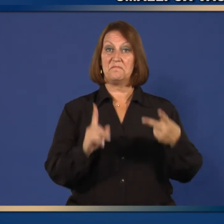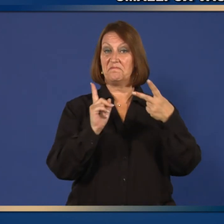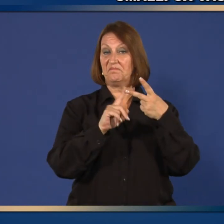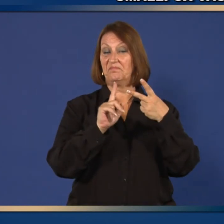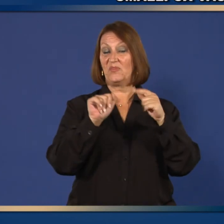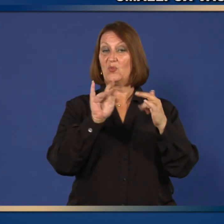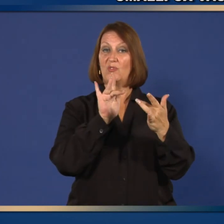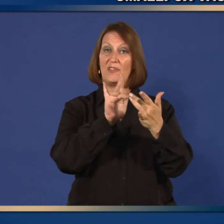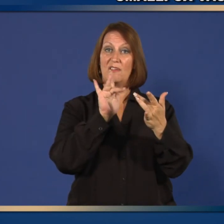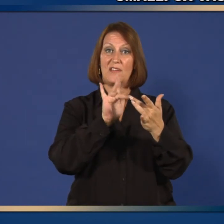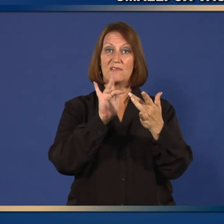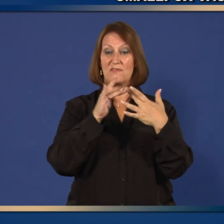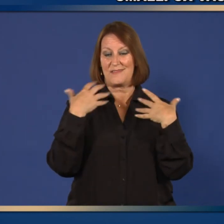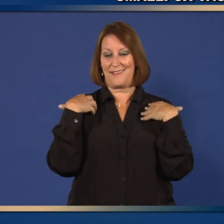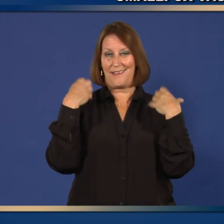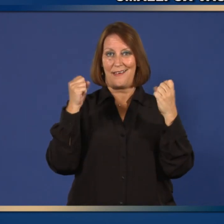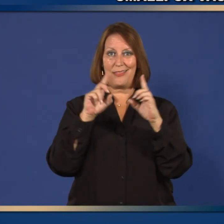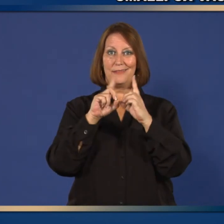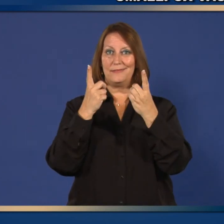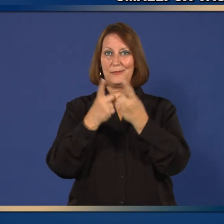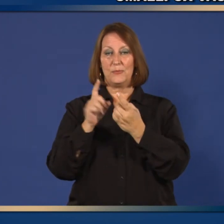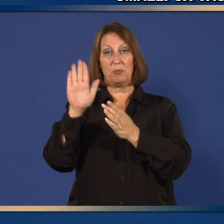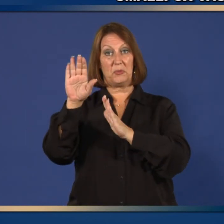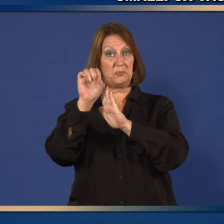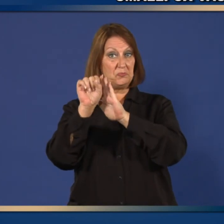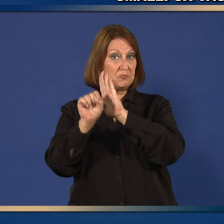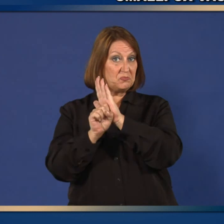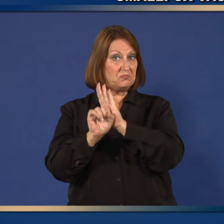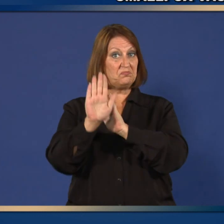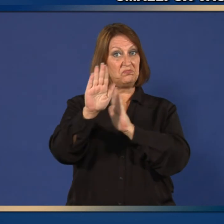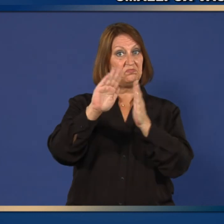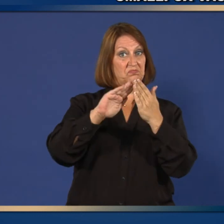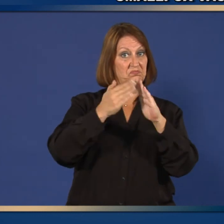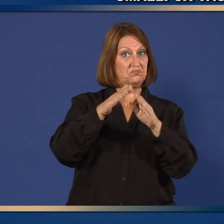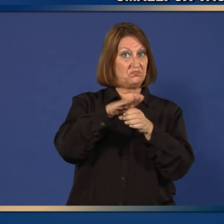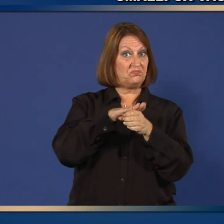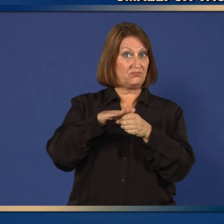your local or state health department.